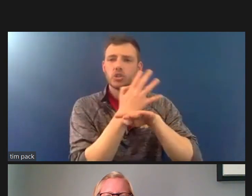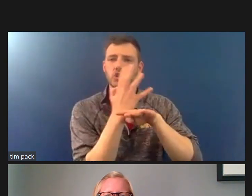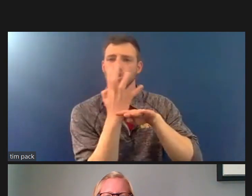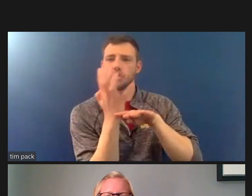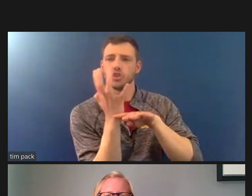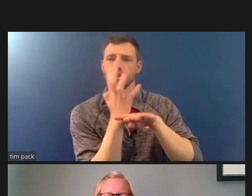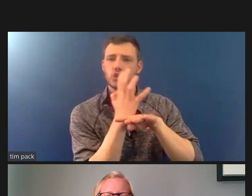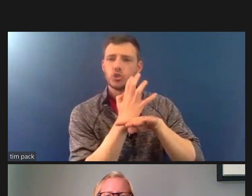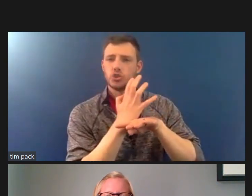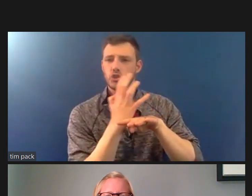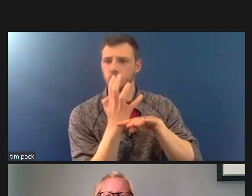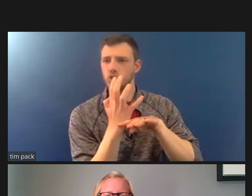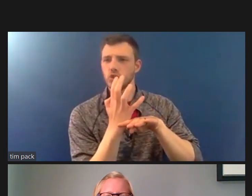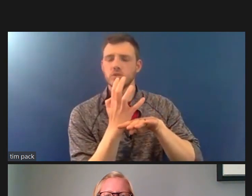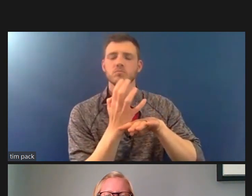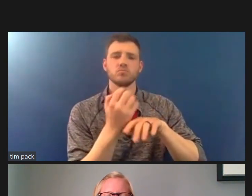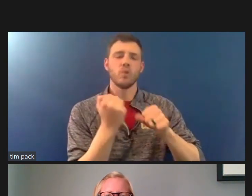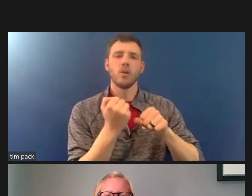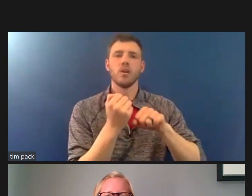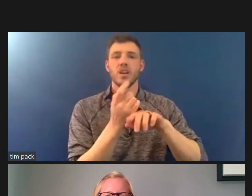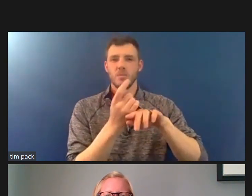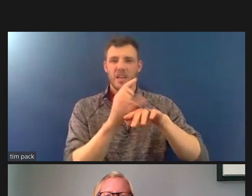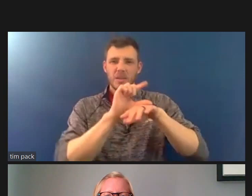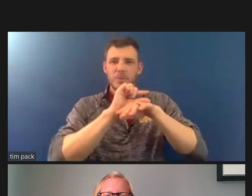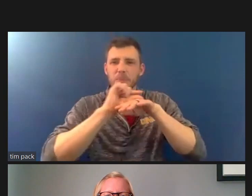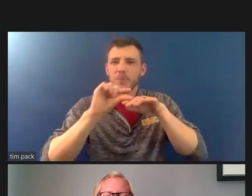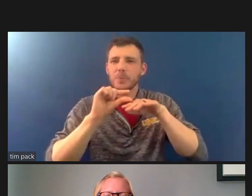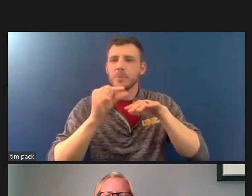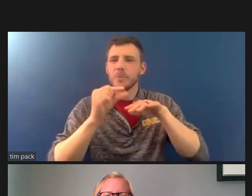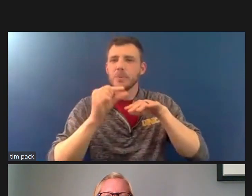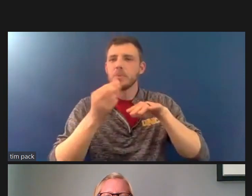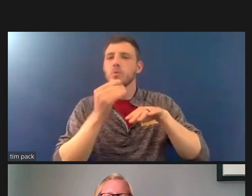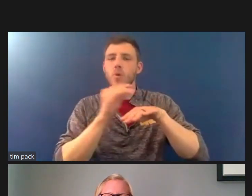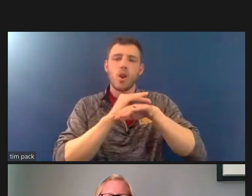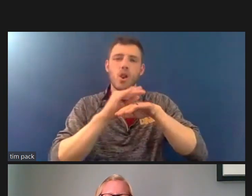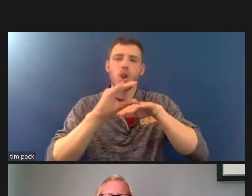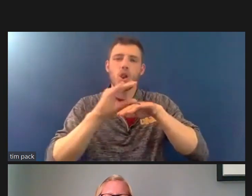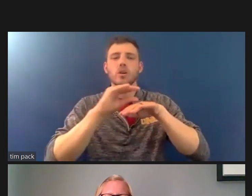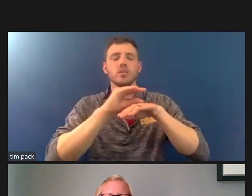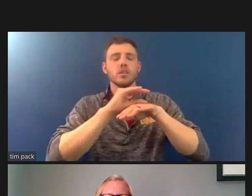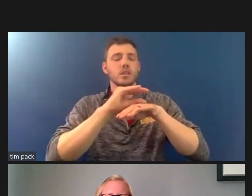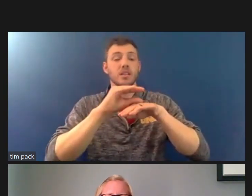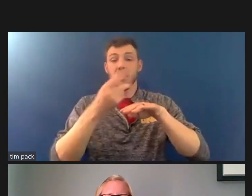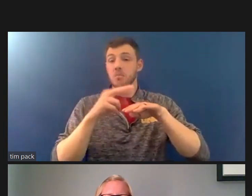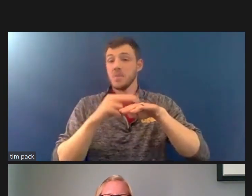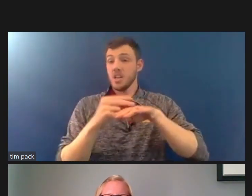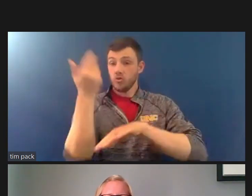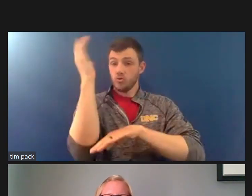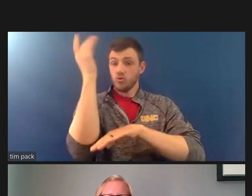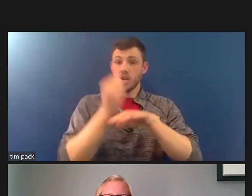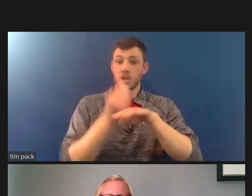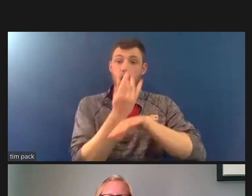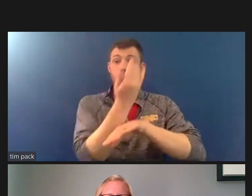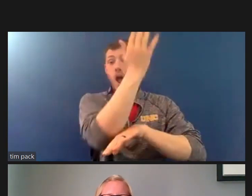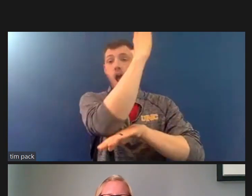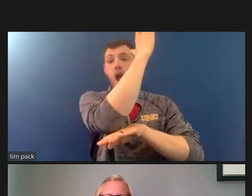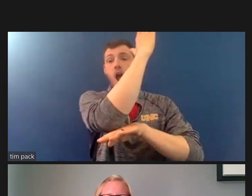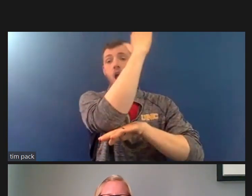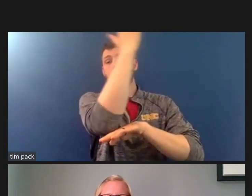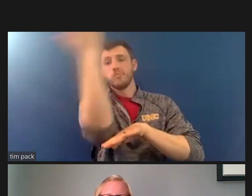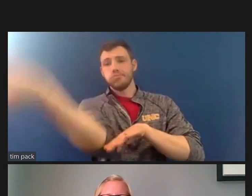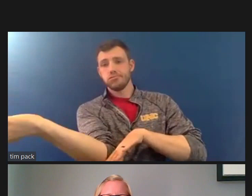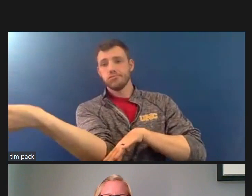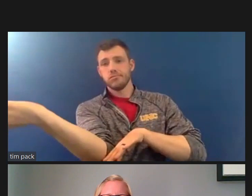enough soil for them to grow to any height, and when they reached perhaps 20 feet, they fell and dried, forming a crisscross pattern